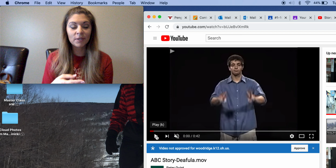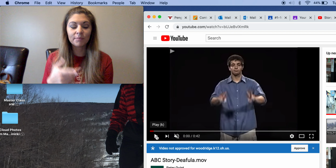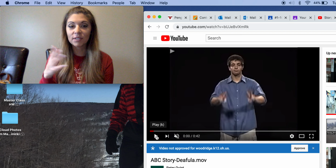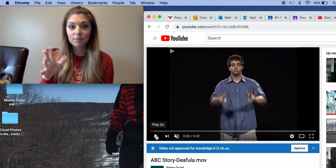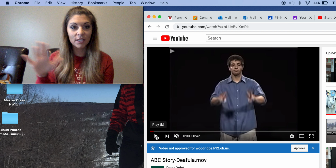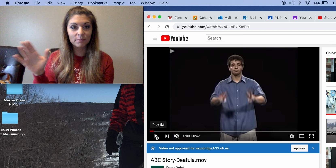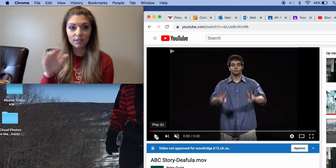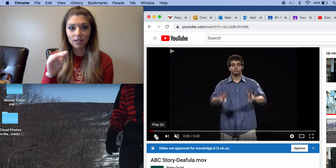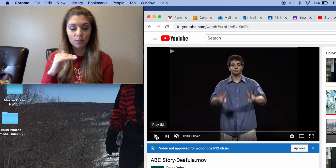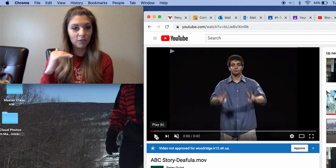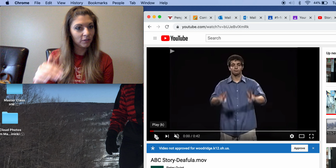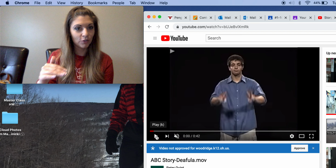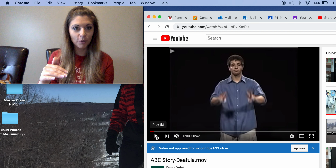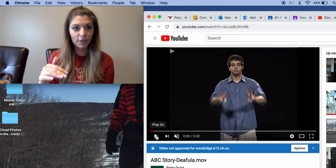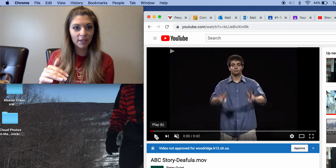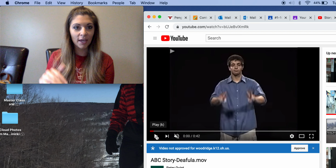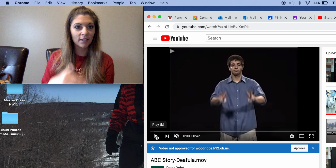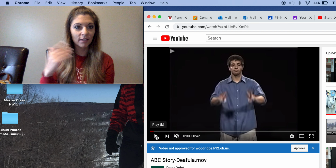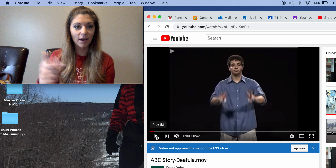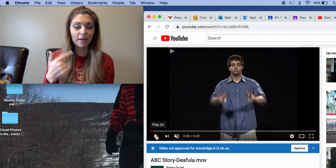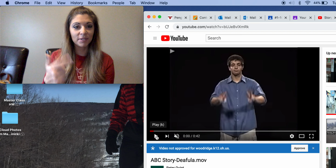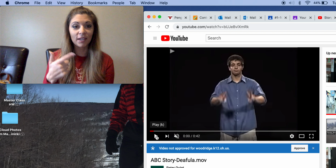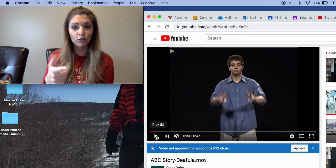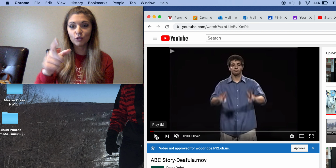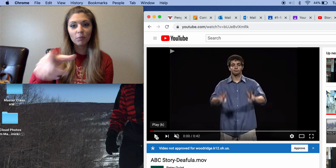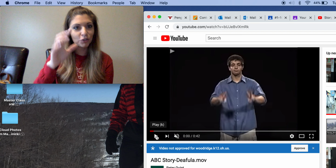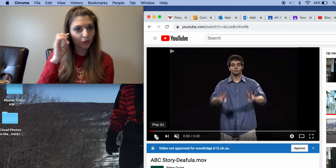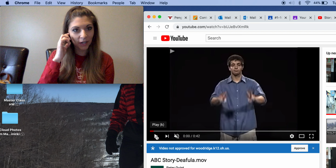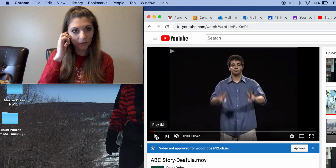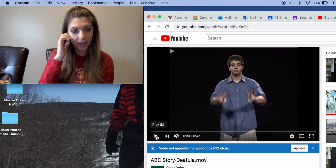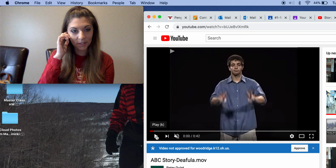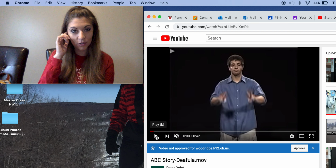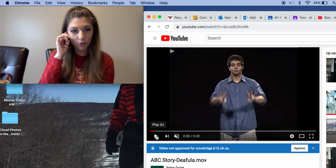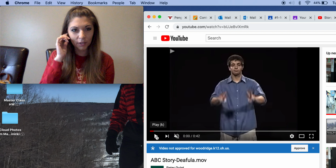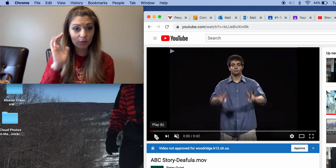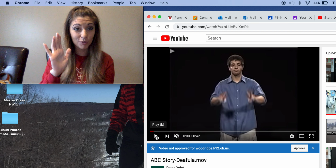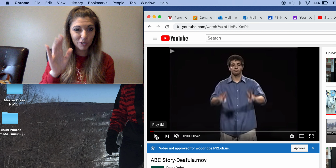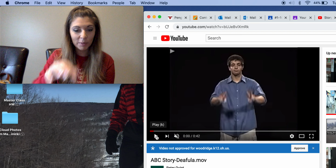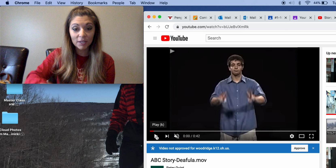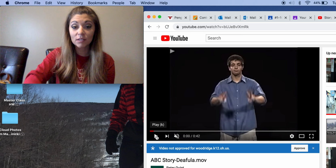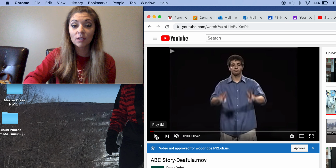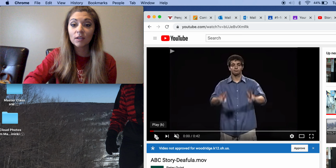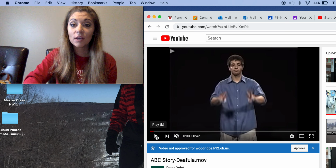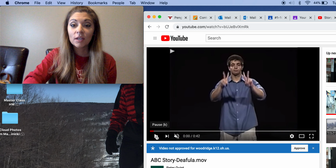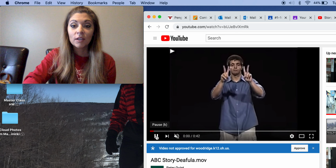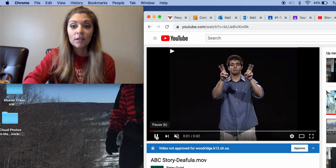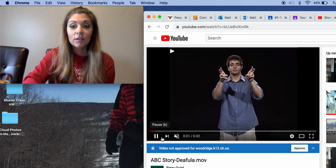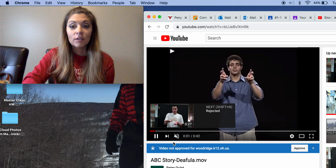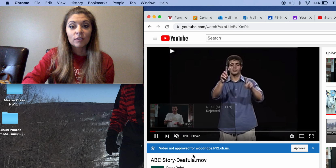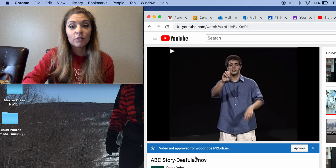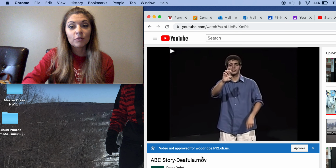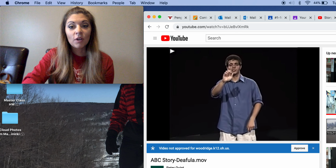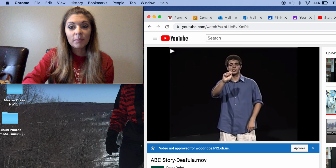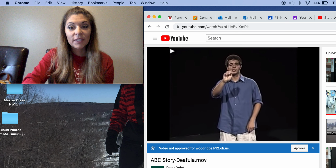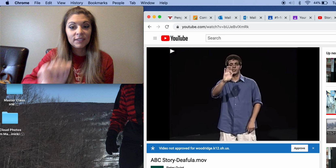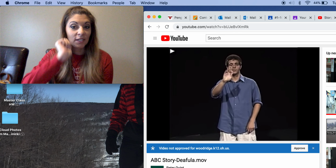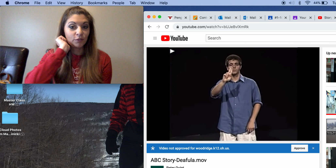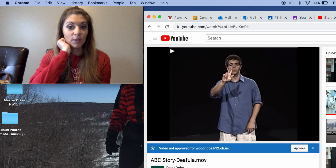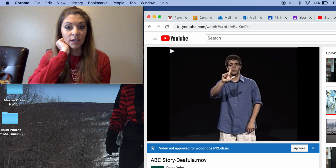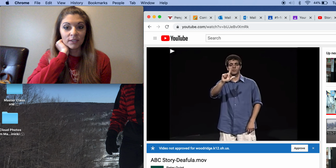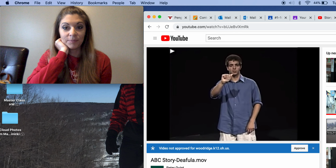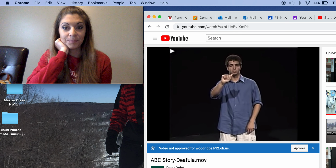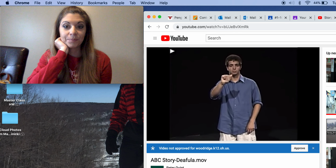what they mean, but sometimes, like when interpreting that, I'm saying too much for how fast he's going, so I'm going to try my best. So the